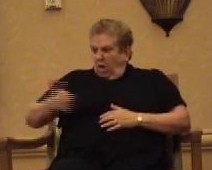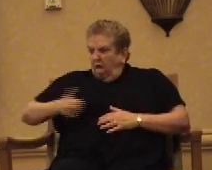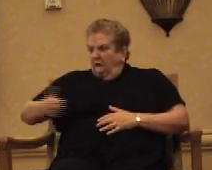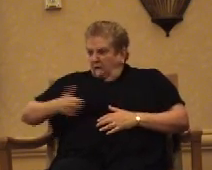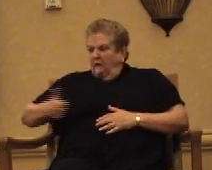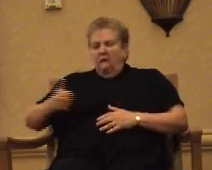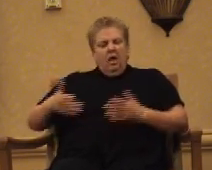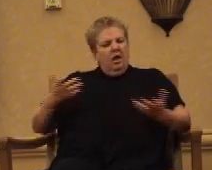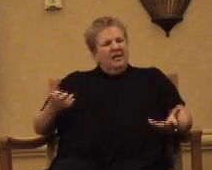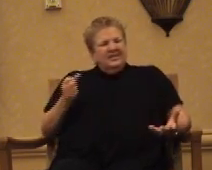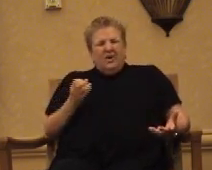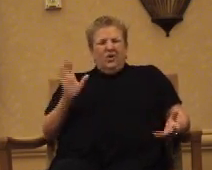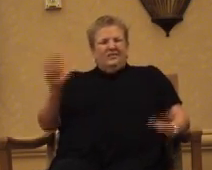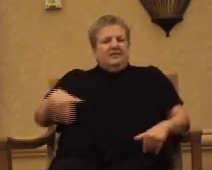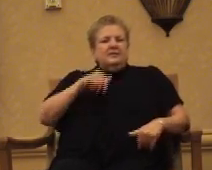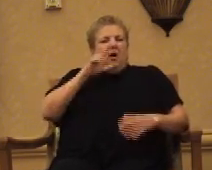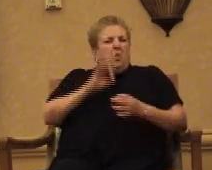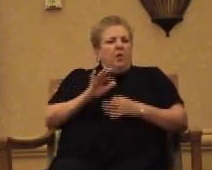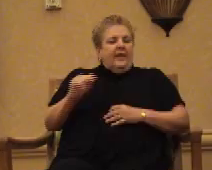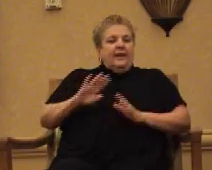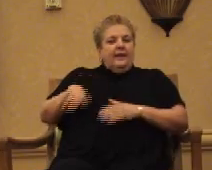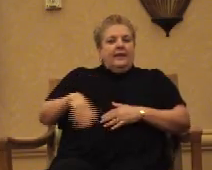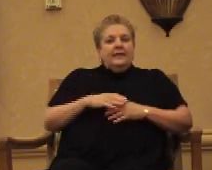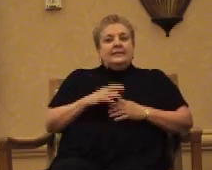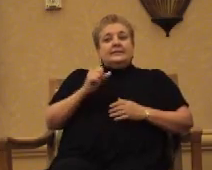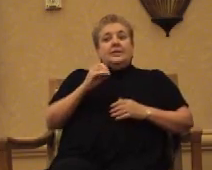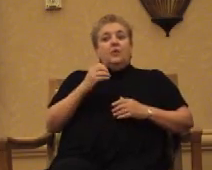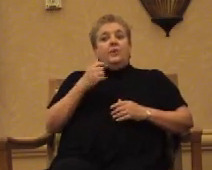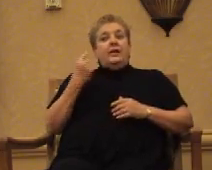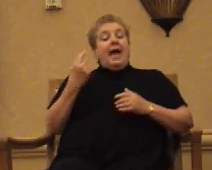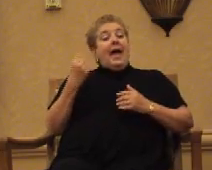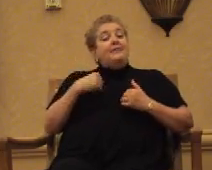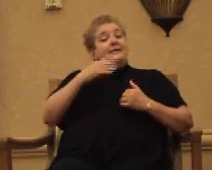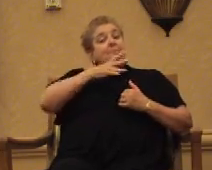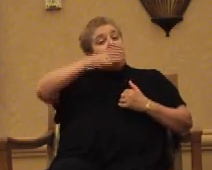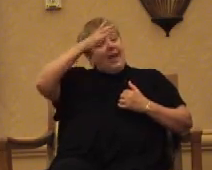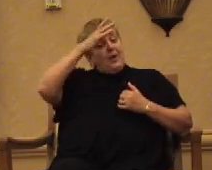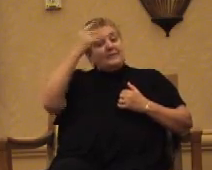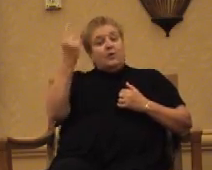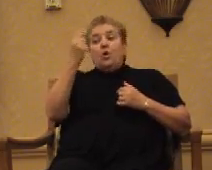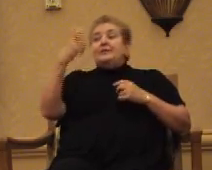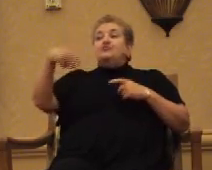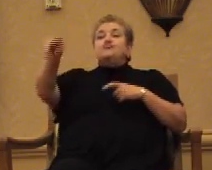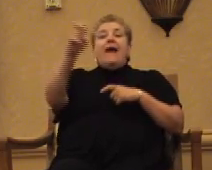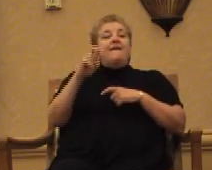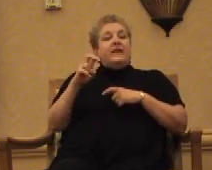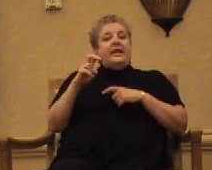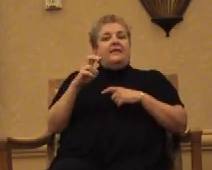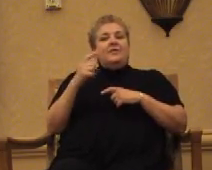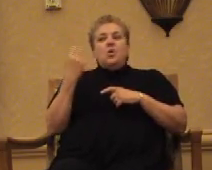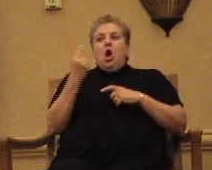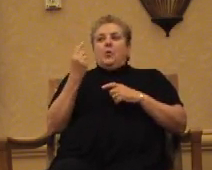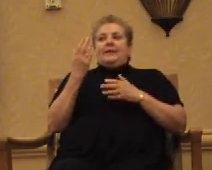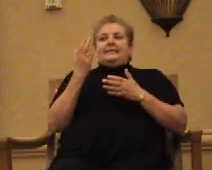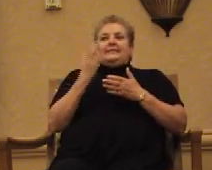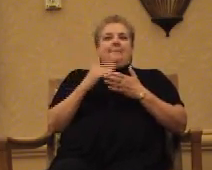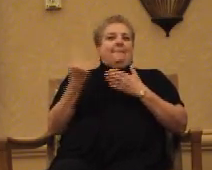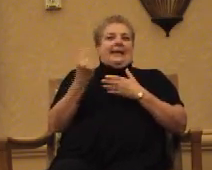and on the weekends at Beverly High, there were parents were always traveling, they were out of town, we always had some cool mansion. We were going to have the party in